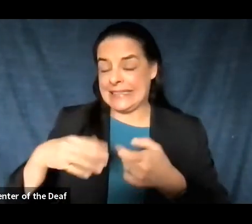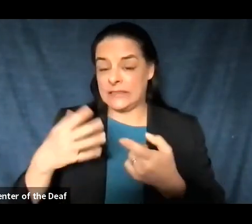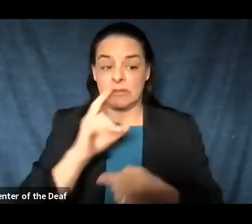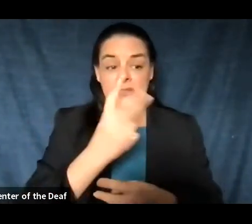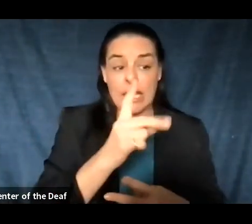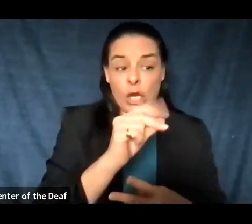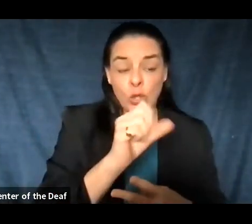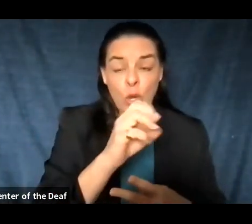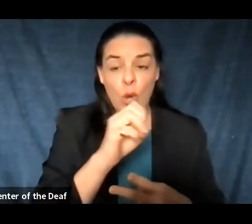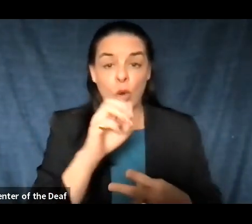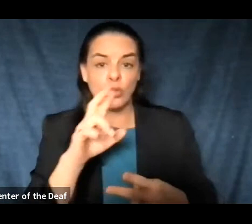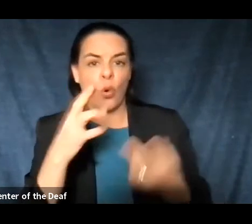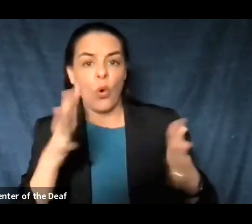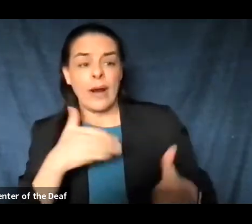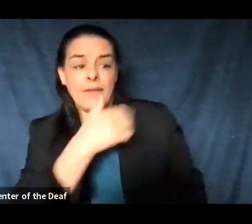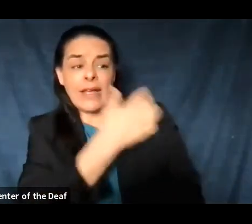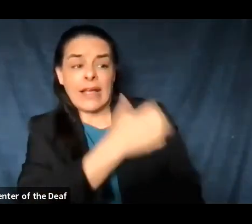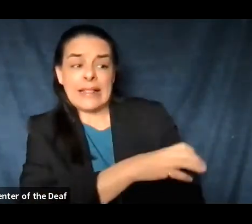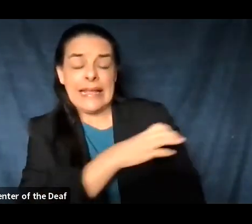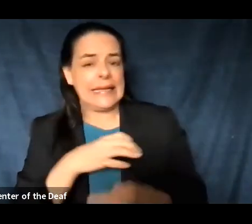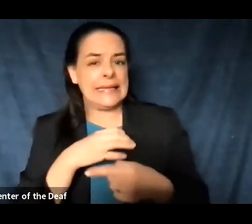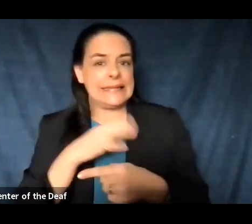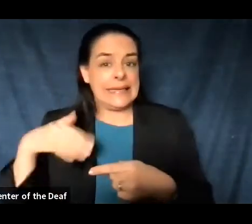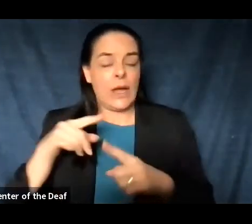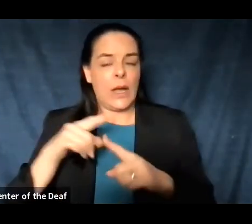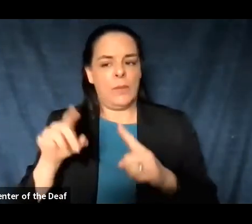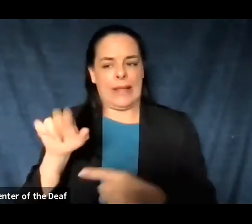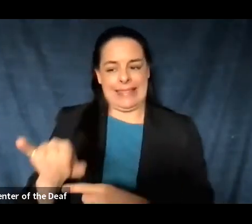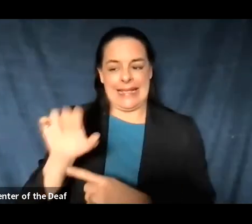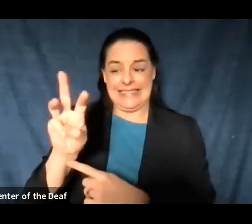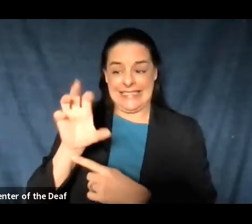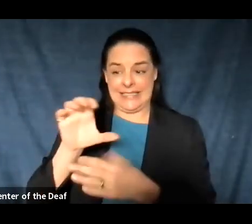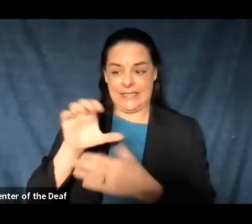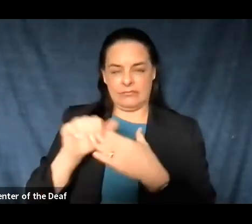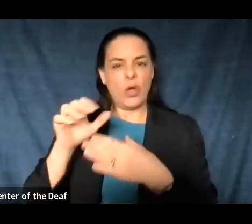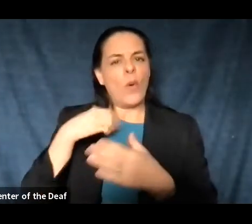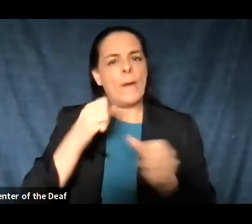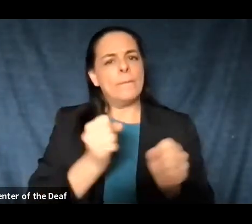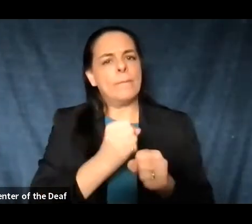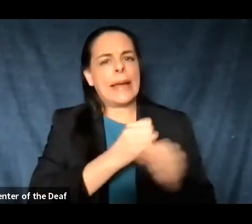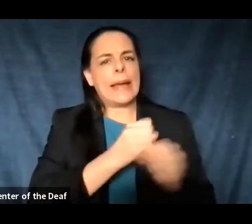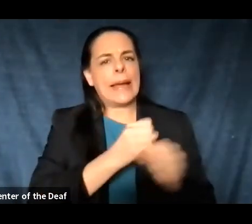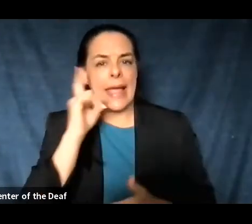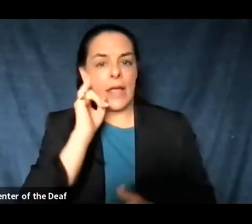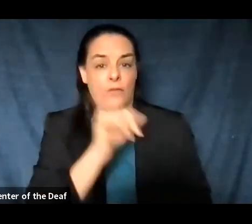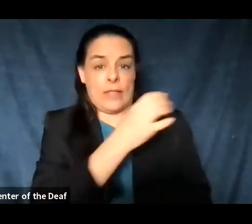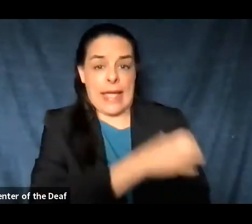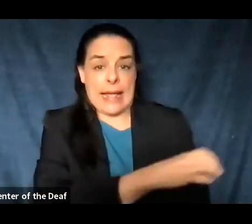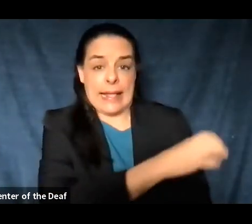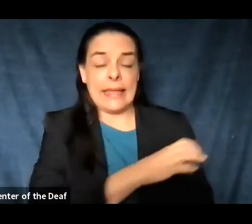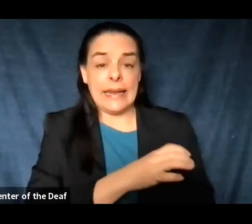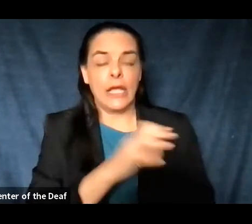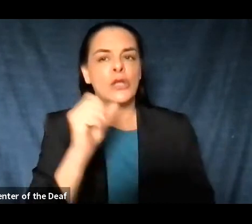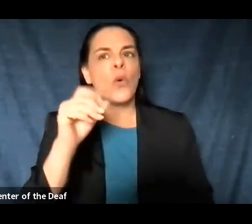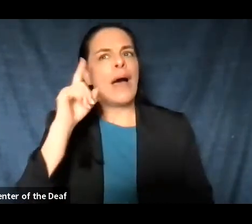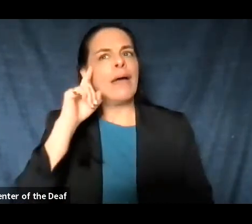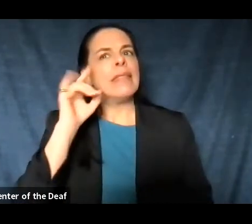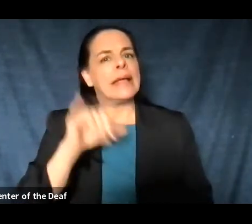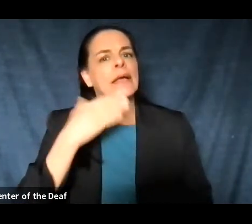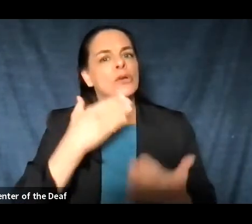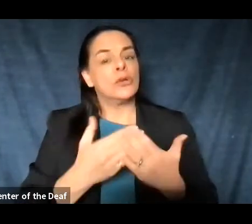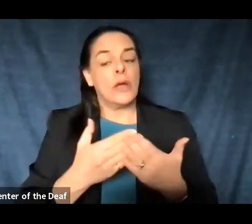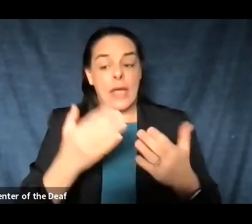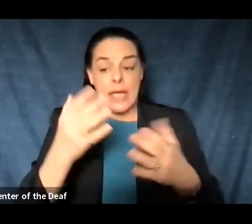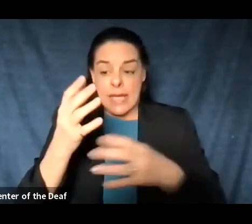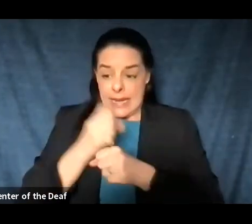or we already have a clinic planned for, but we're making plans for that clinic. So I think that speaks well to the fact that we're getting these doses and getting them out